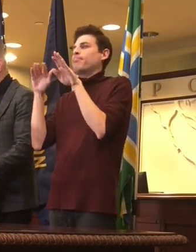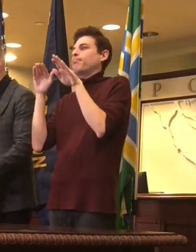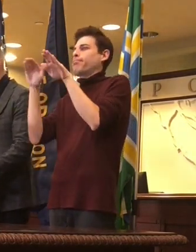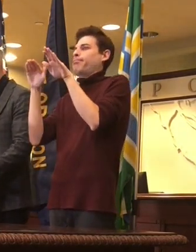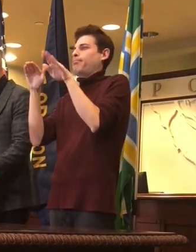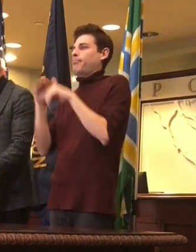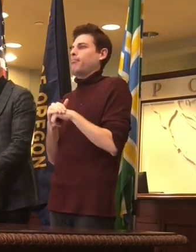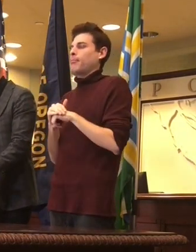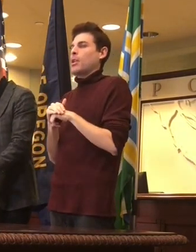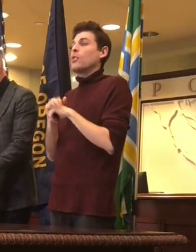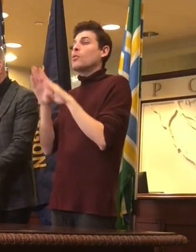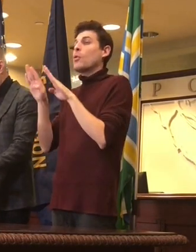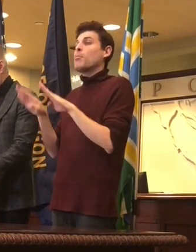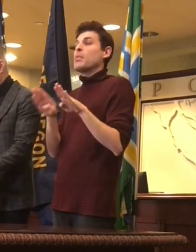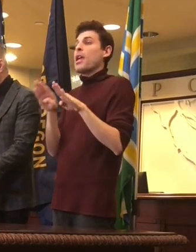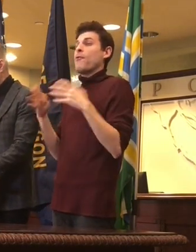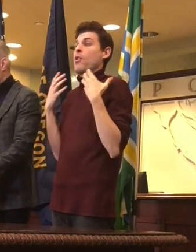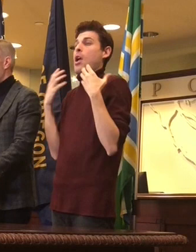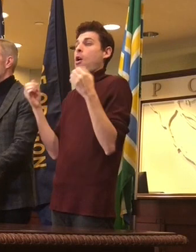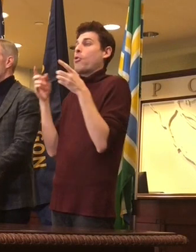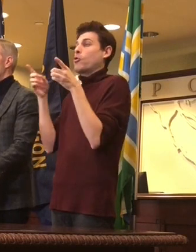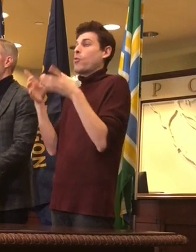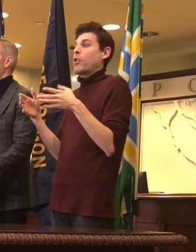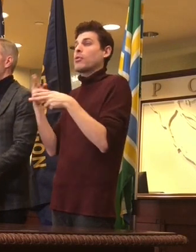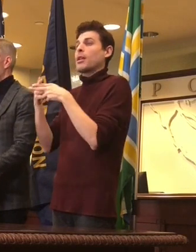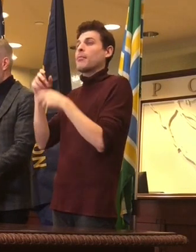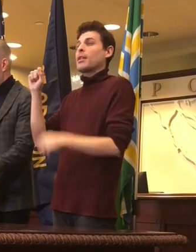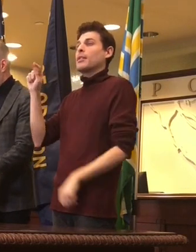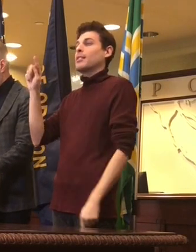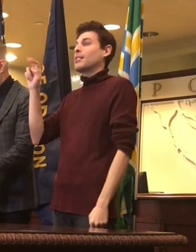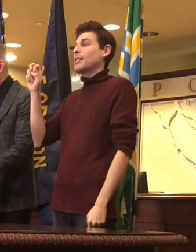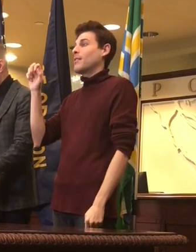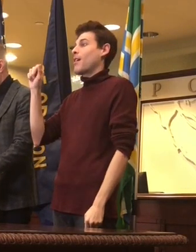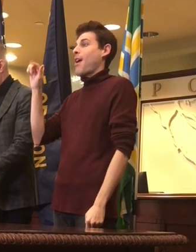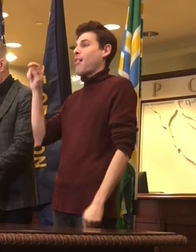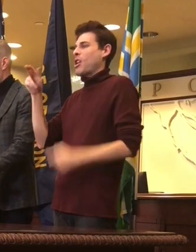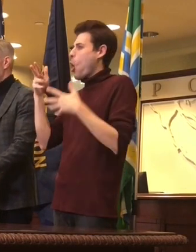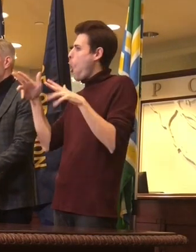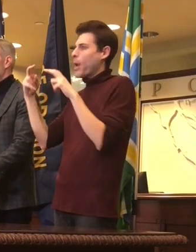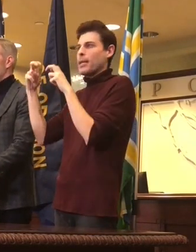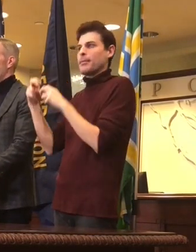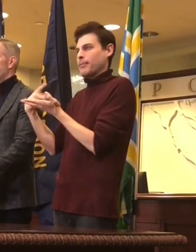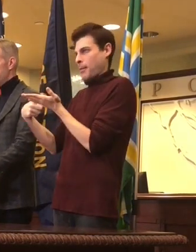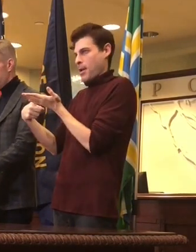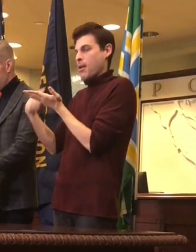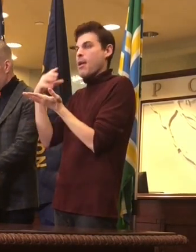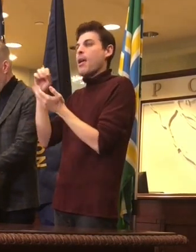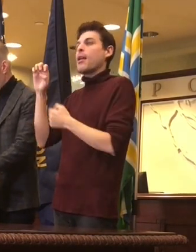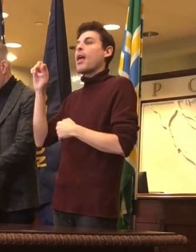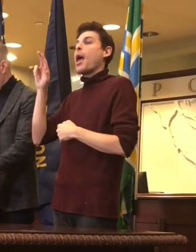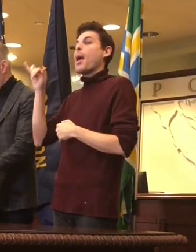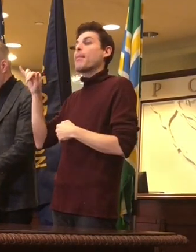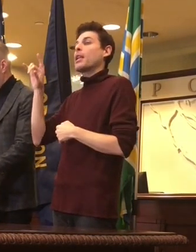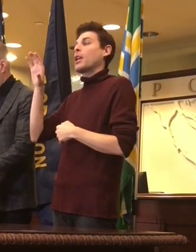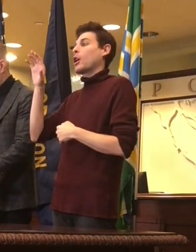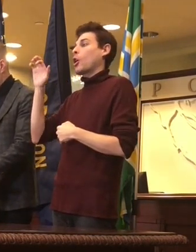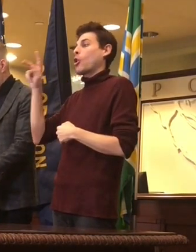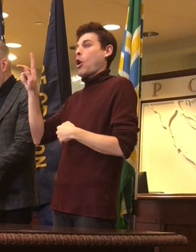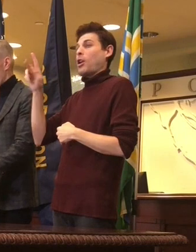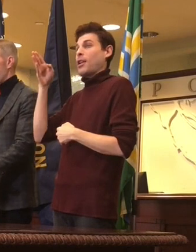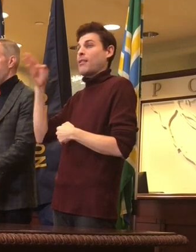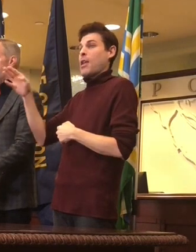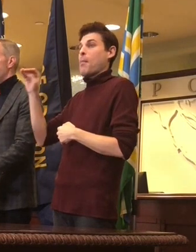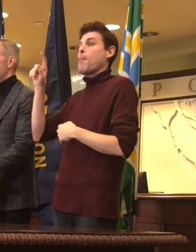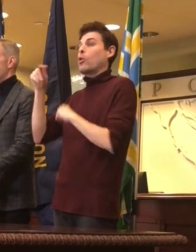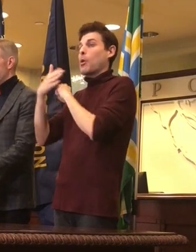met with the behavioral health director, Steve Allen, from the Oregon Health Authority, and Ebony Clark, who's the interim director of Multnomah County's